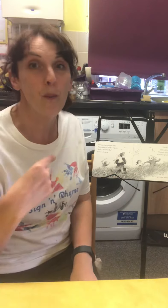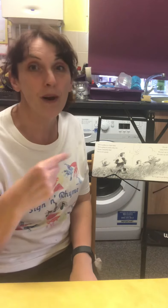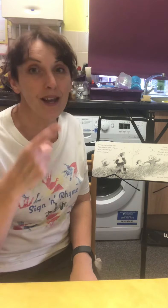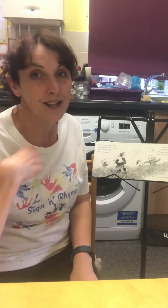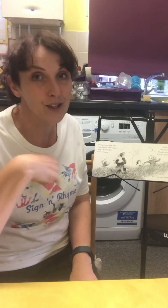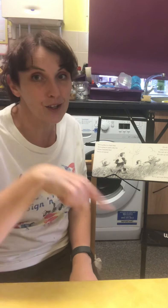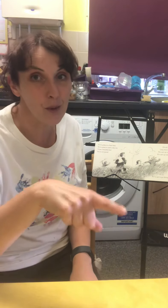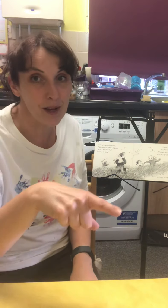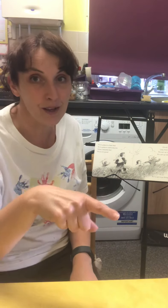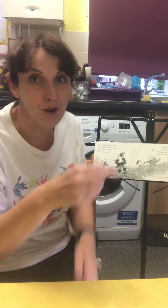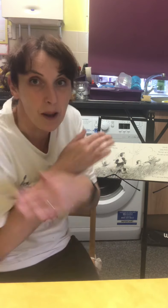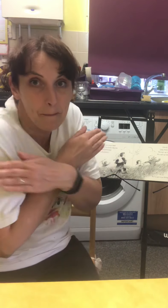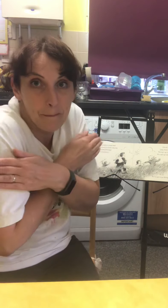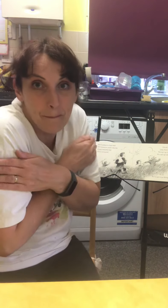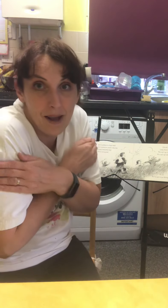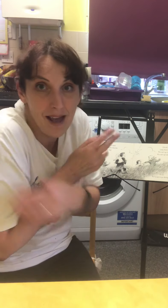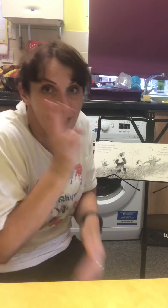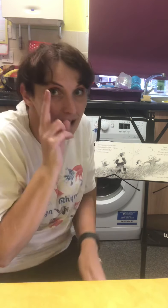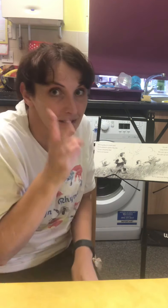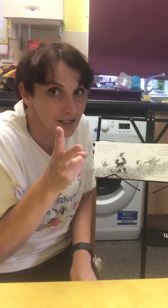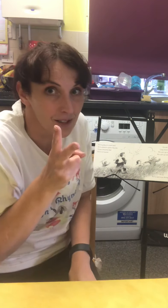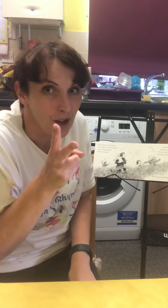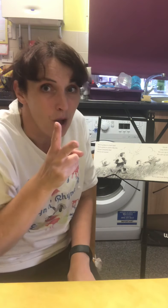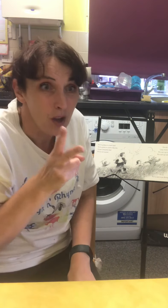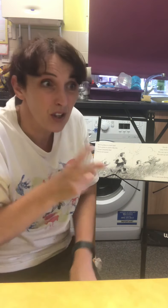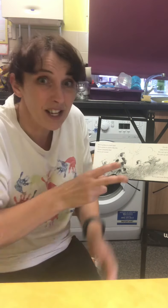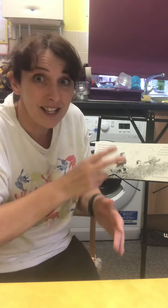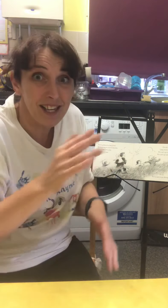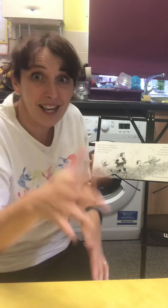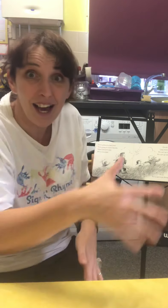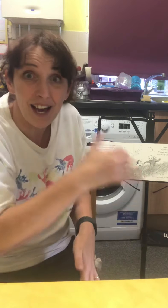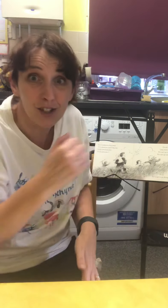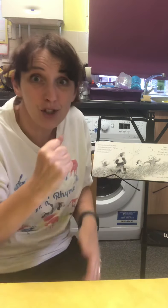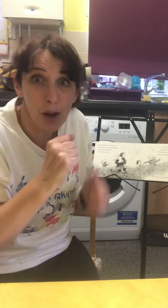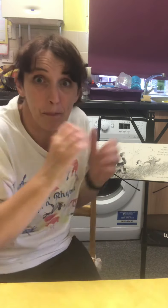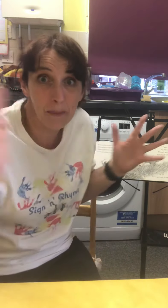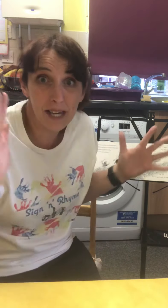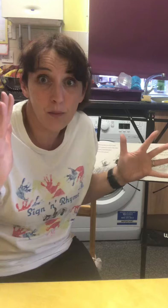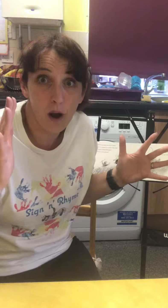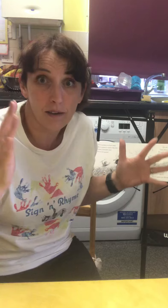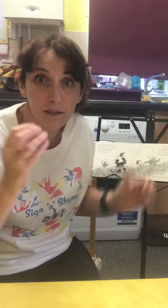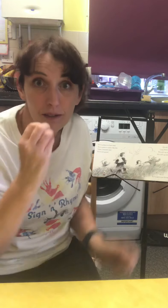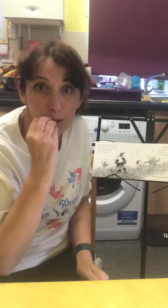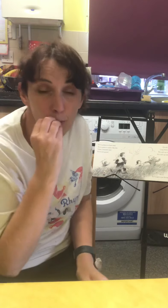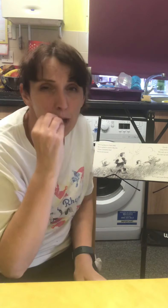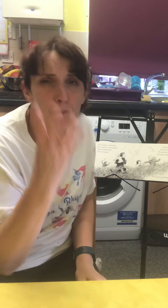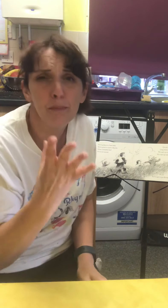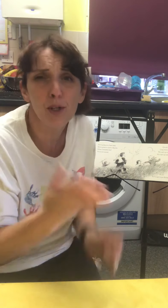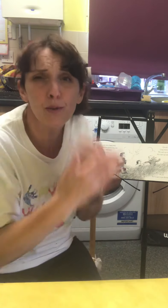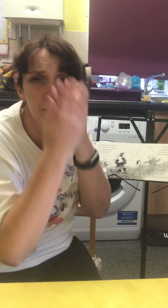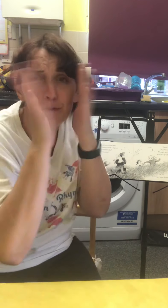We're going on a bear hunt. Gonna catch a big one. What a beautiful